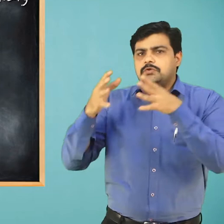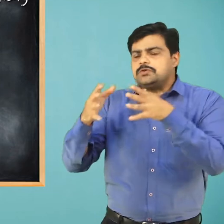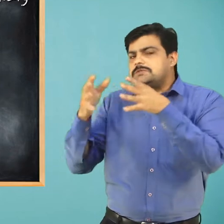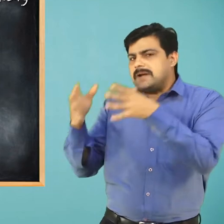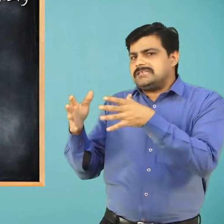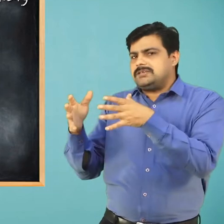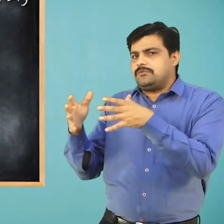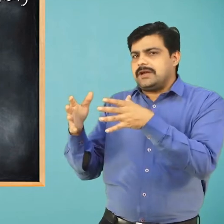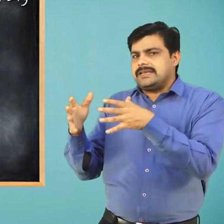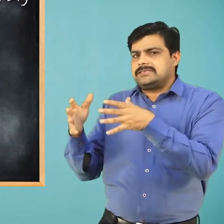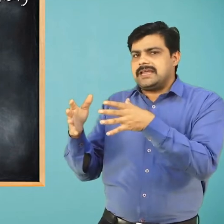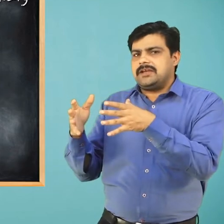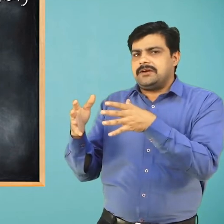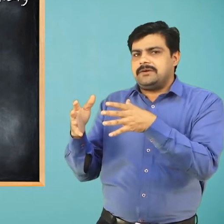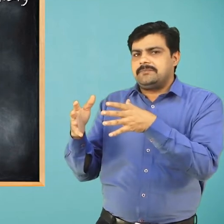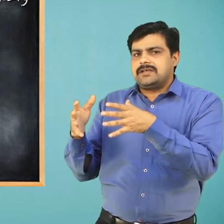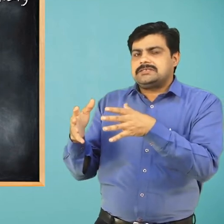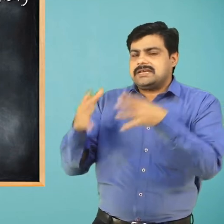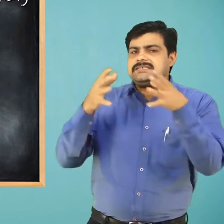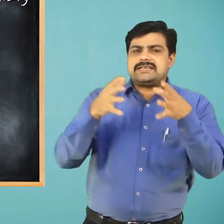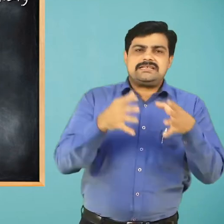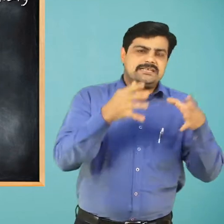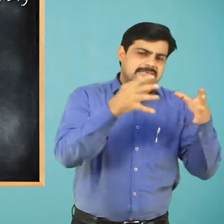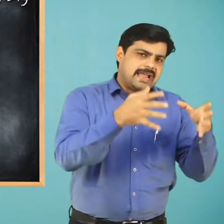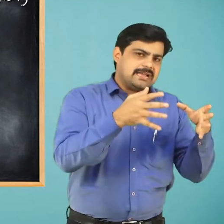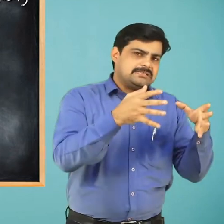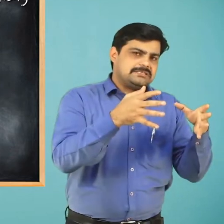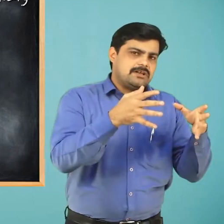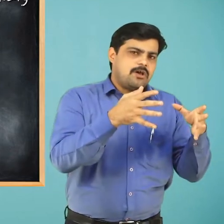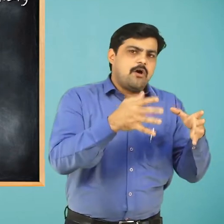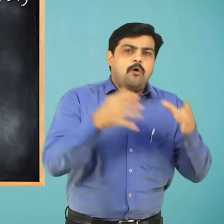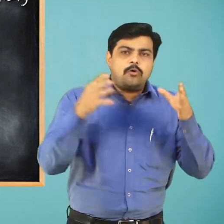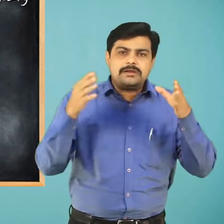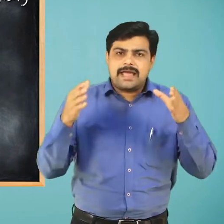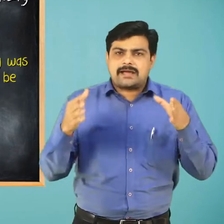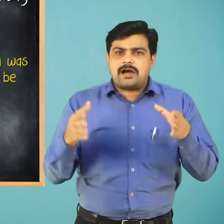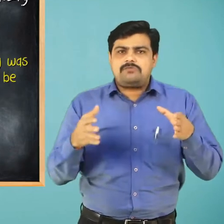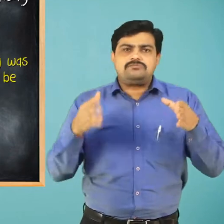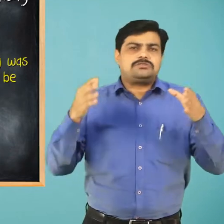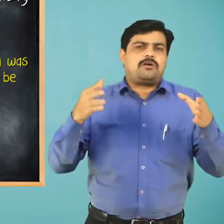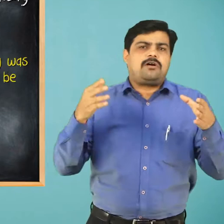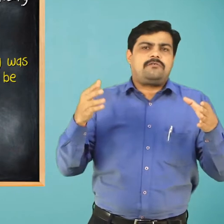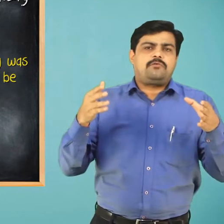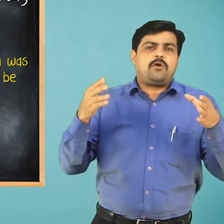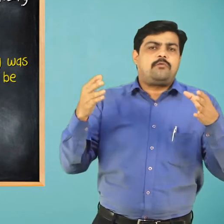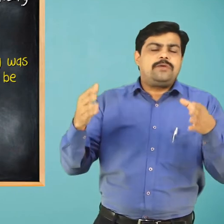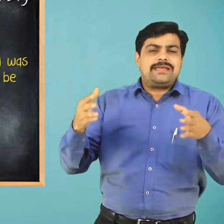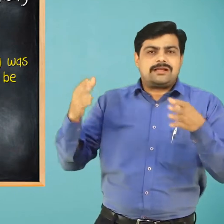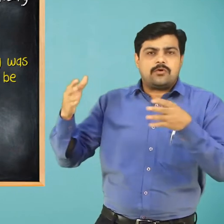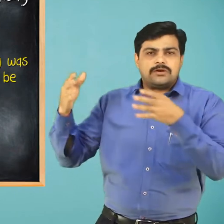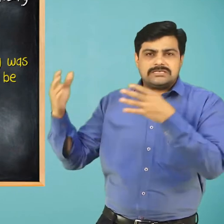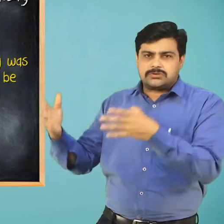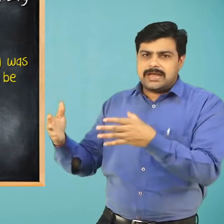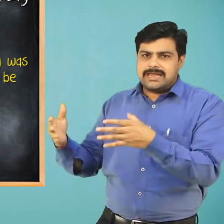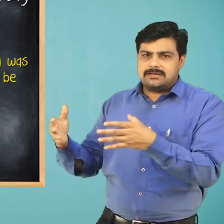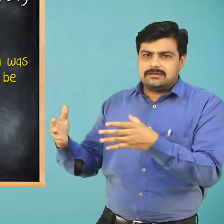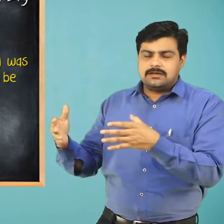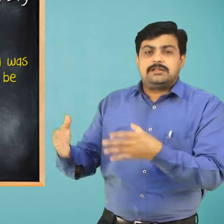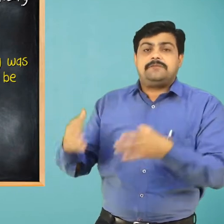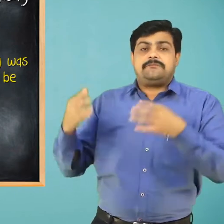use passive voice here. Say the sentence as, on account of week-long strike, the